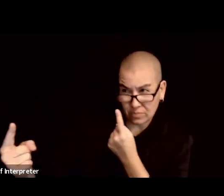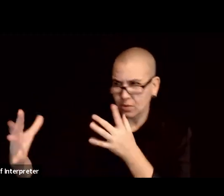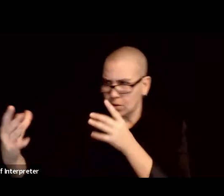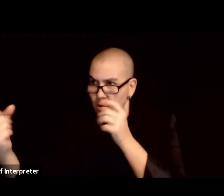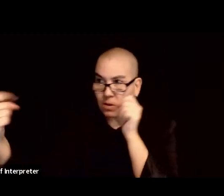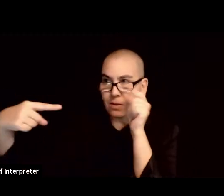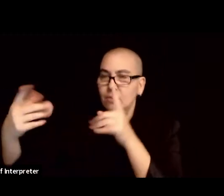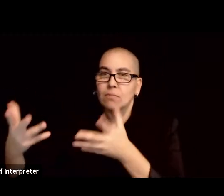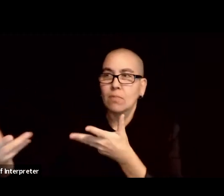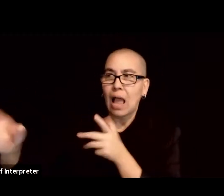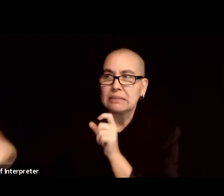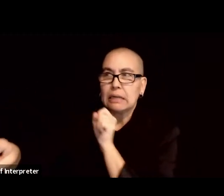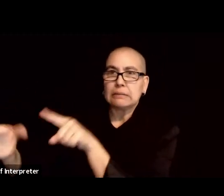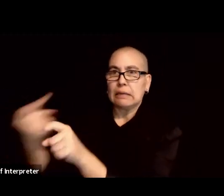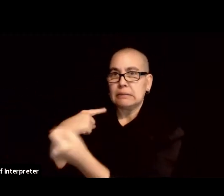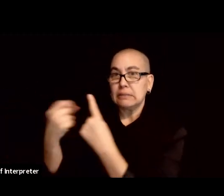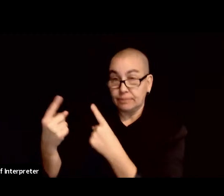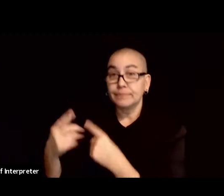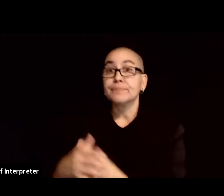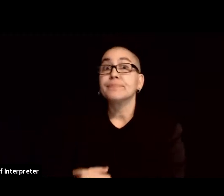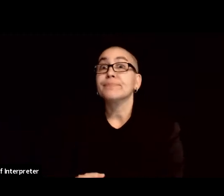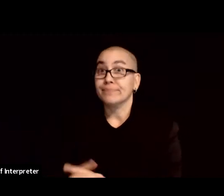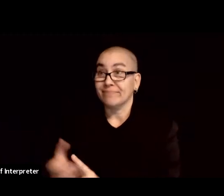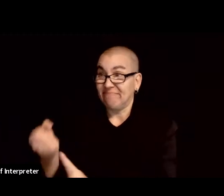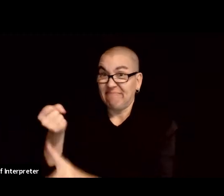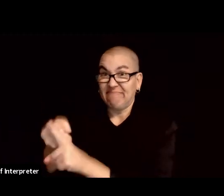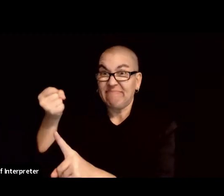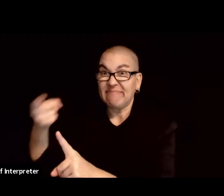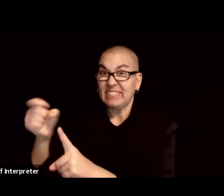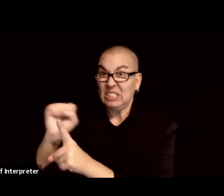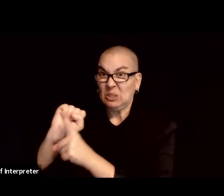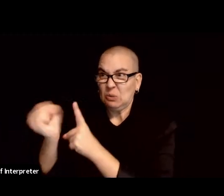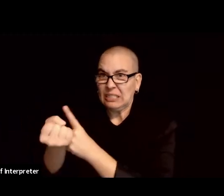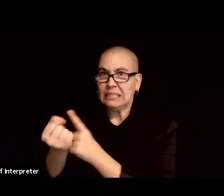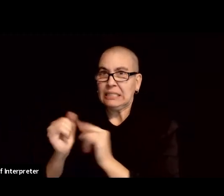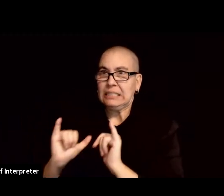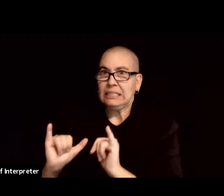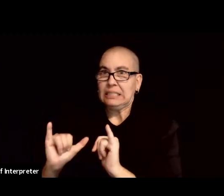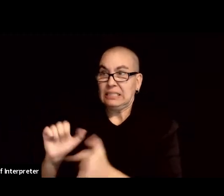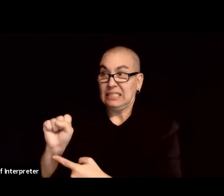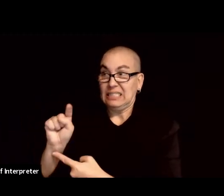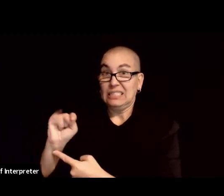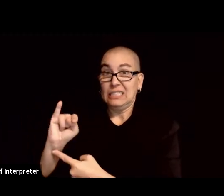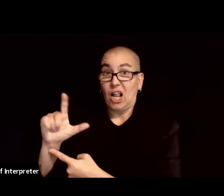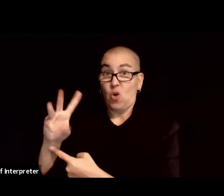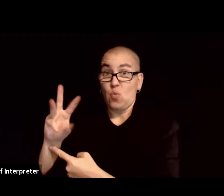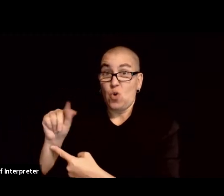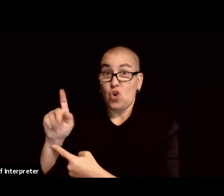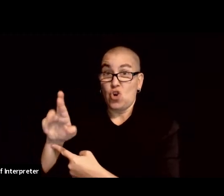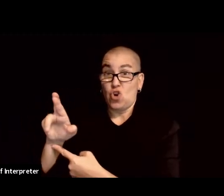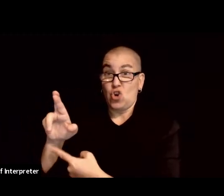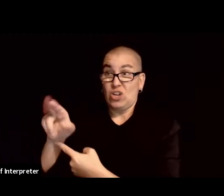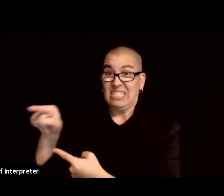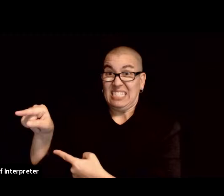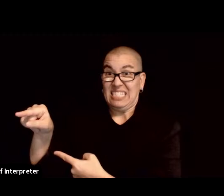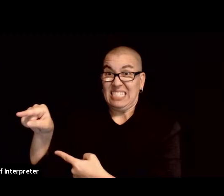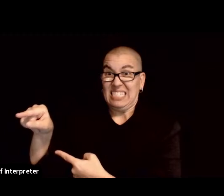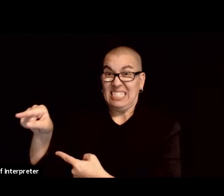you're describing, particularly at Stillwater. They've had daily calls, even over the